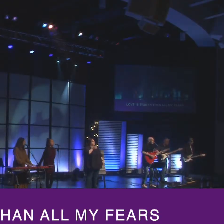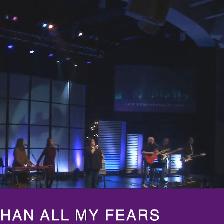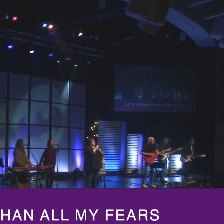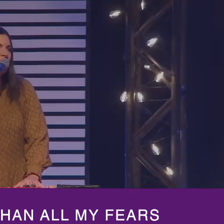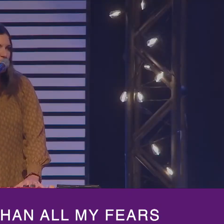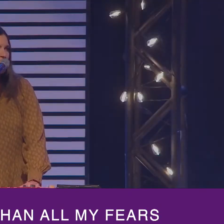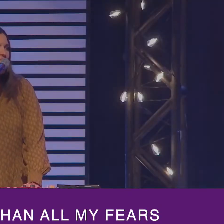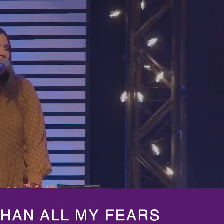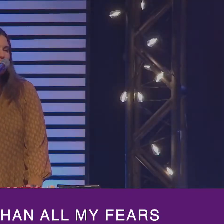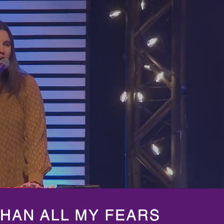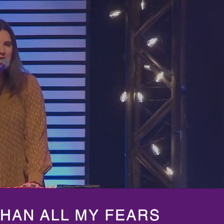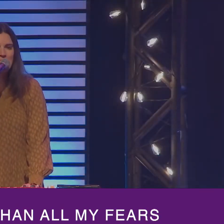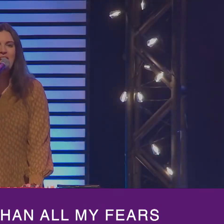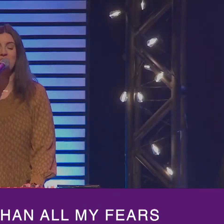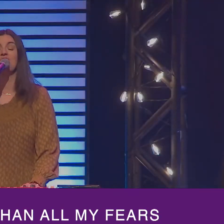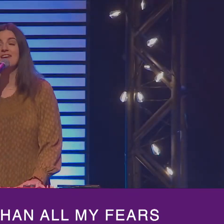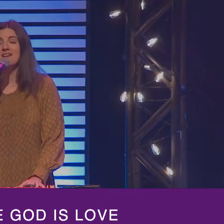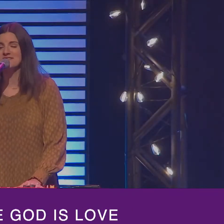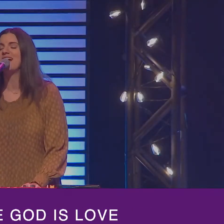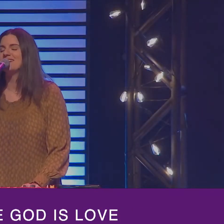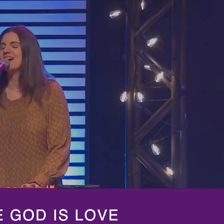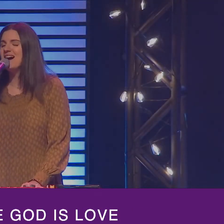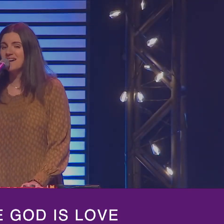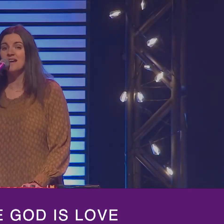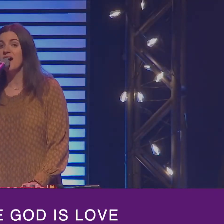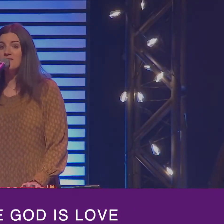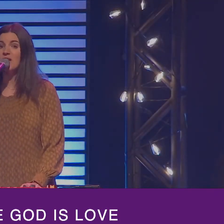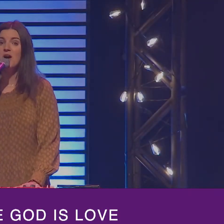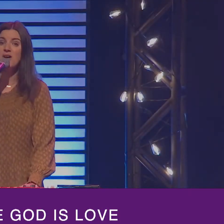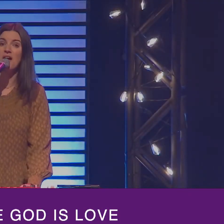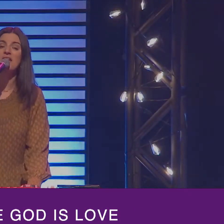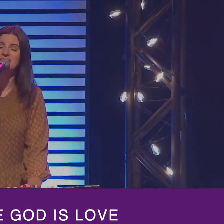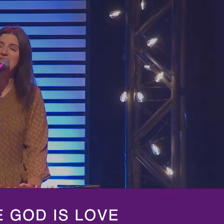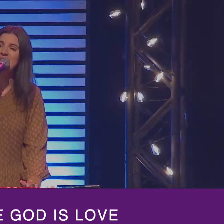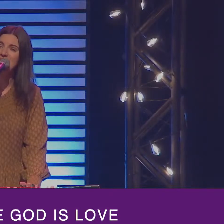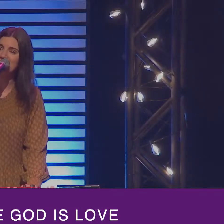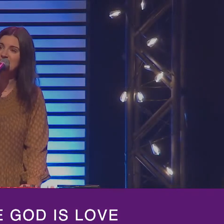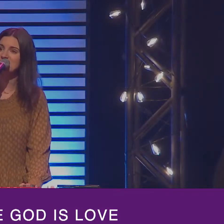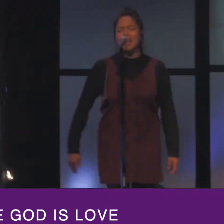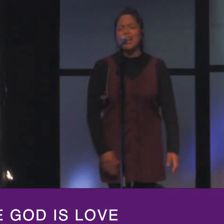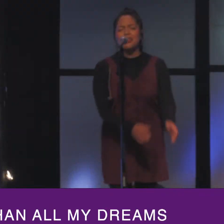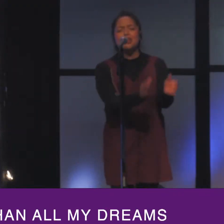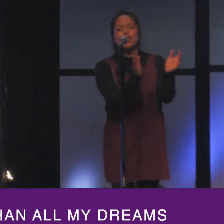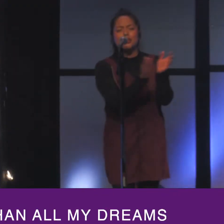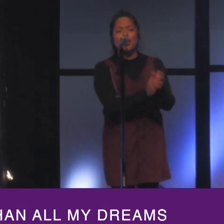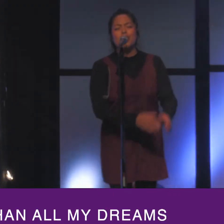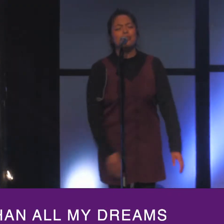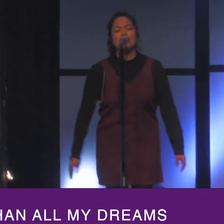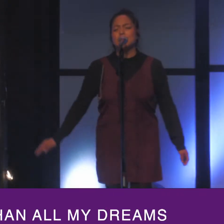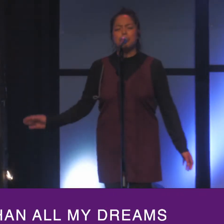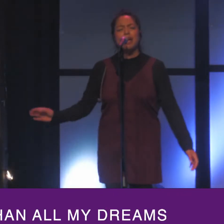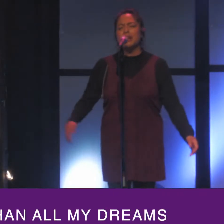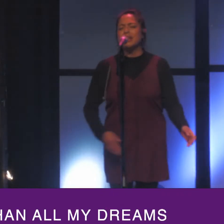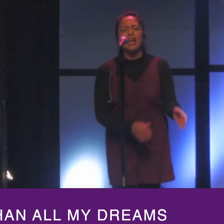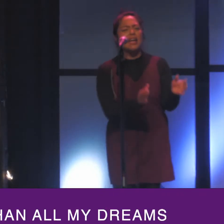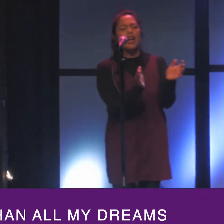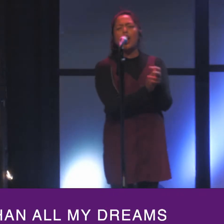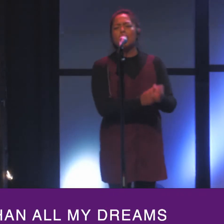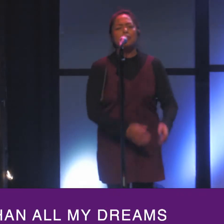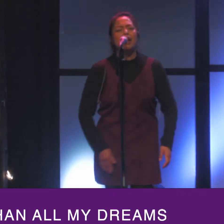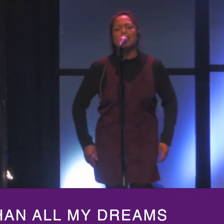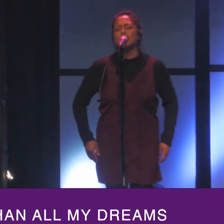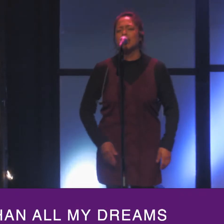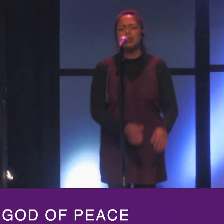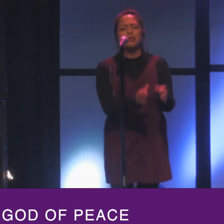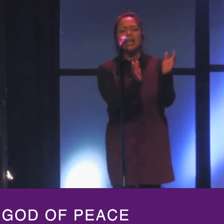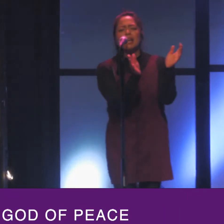Love is bigger than all my fears. God of love, God is love. Love is bigger than